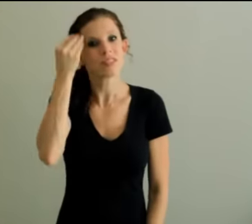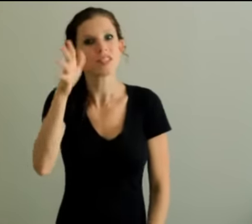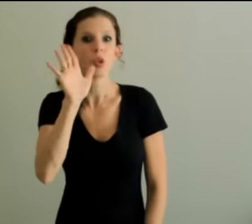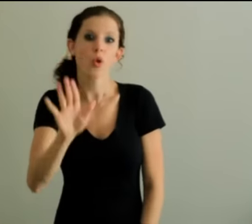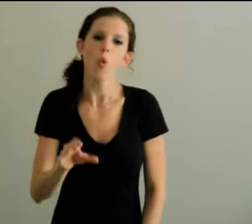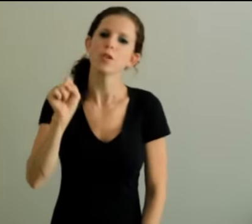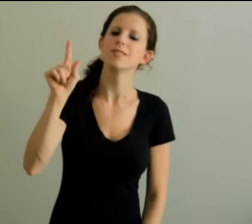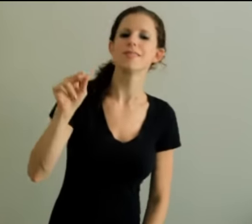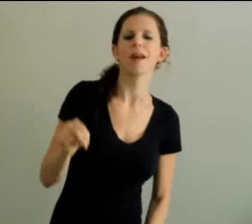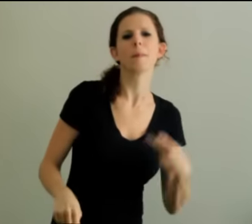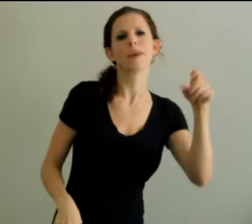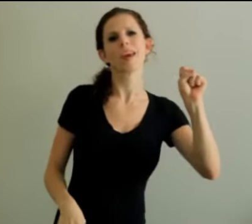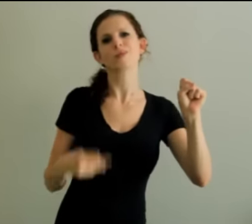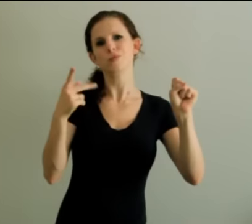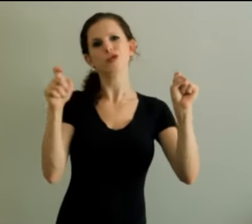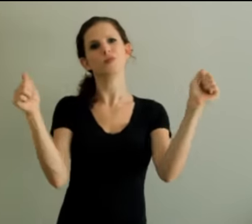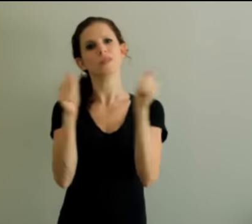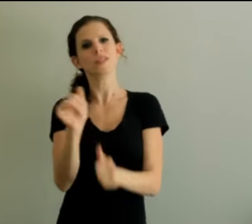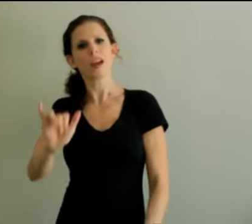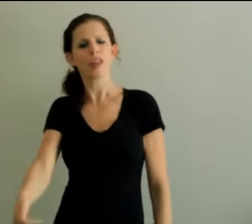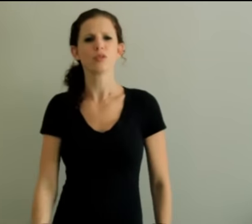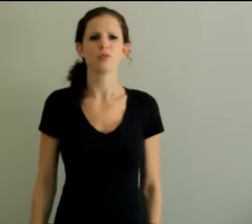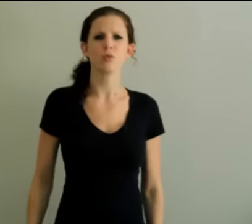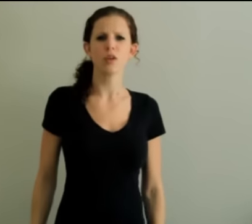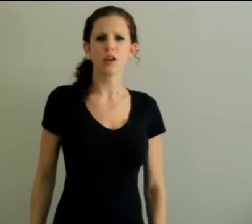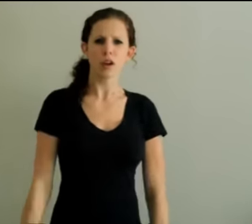lose Sincerely yours Stand P.S. We should be together too